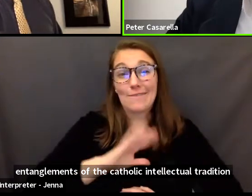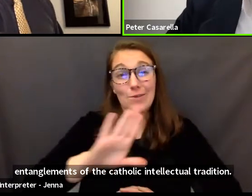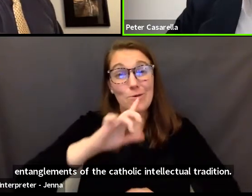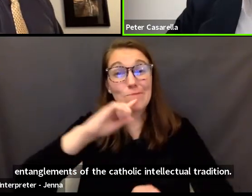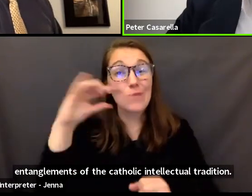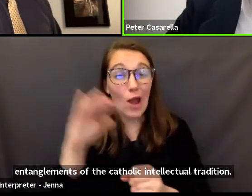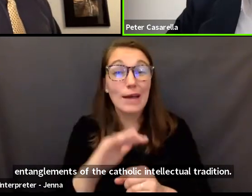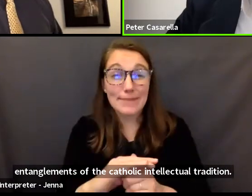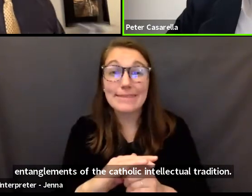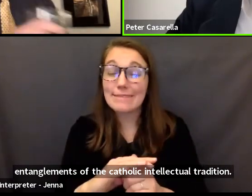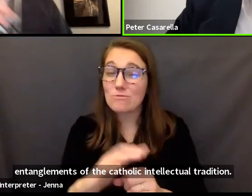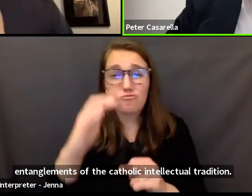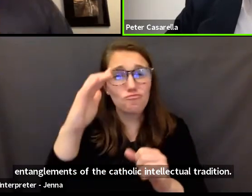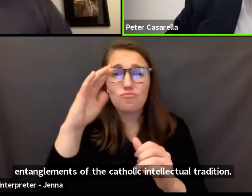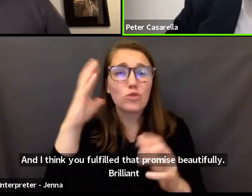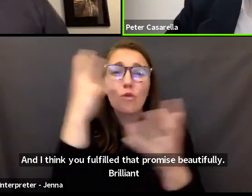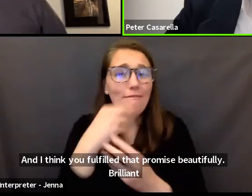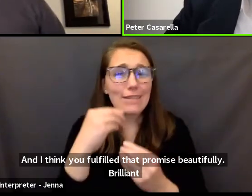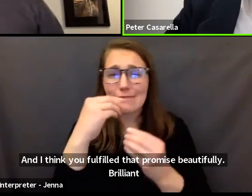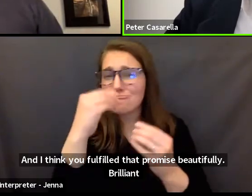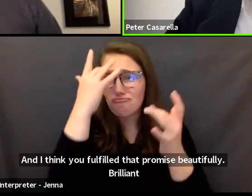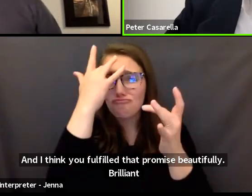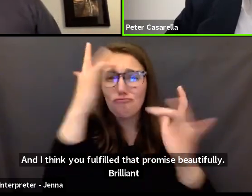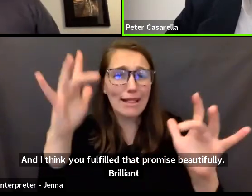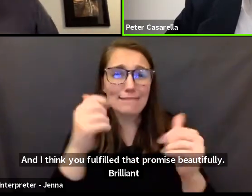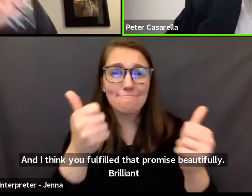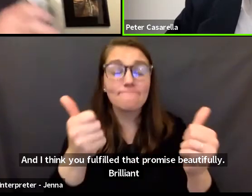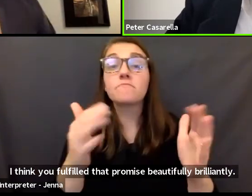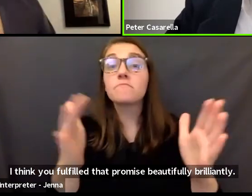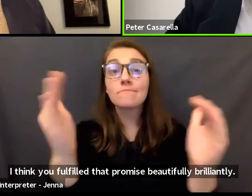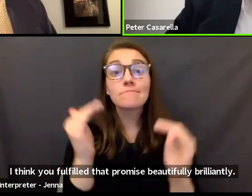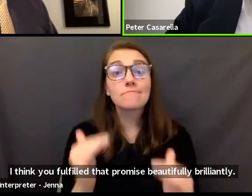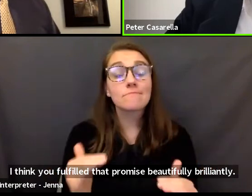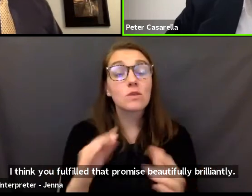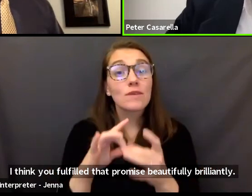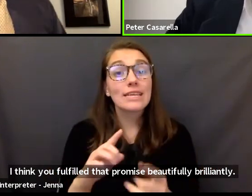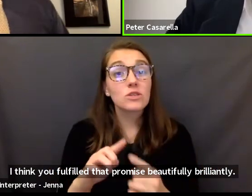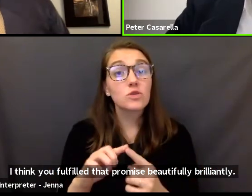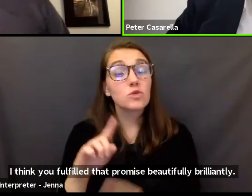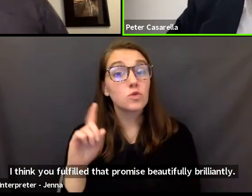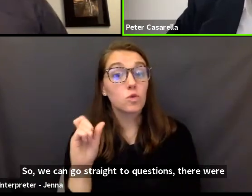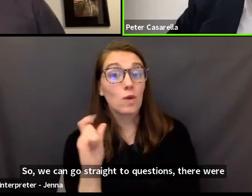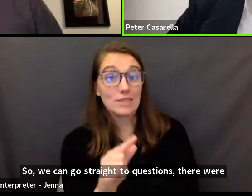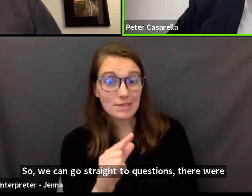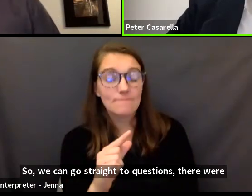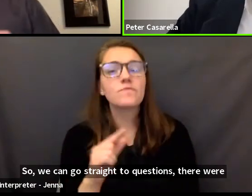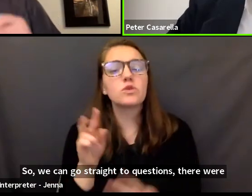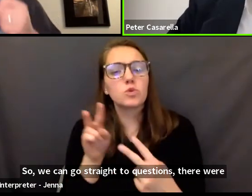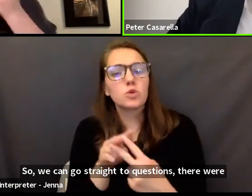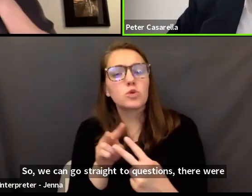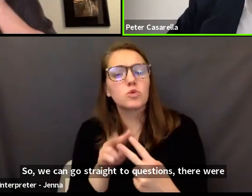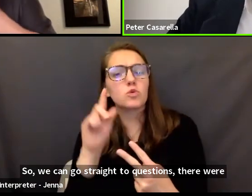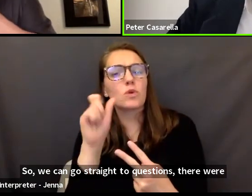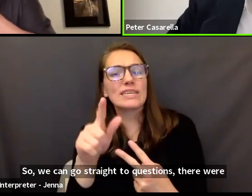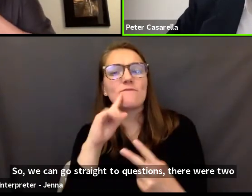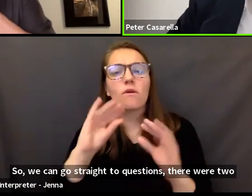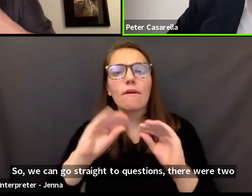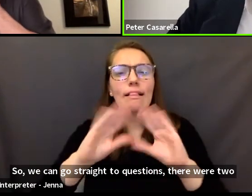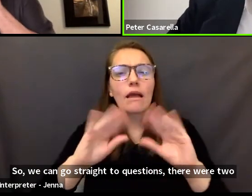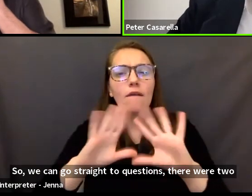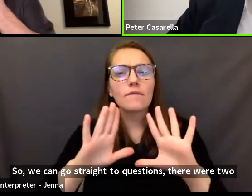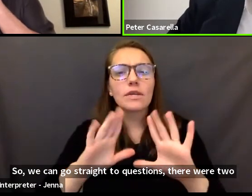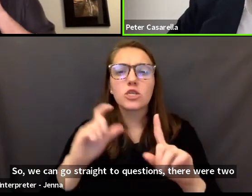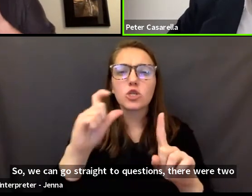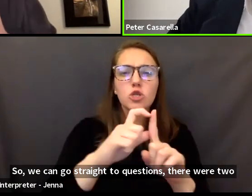beautifully, brilliantly. So we can go straight to questions. There were two questions of clarification regarding terms